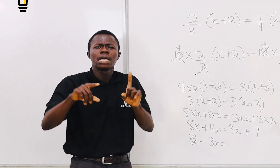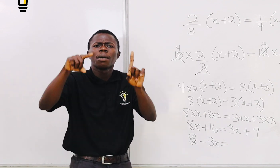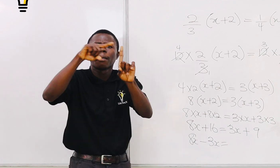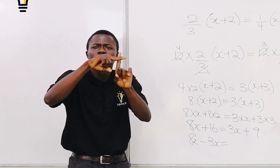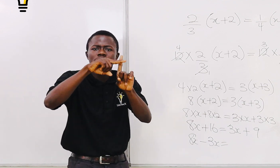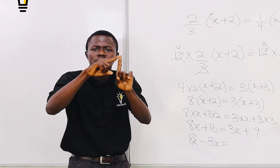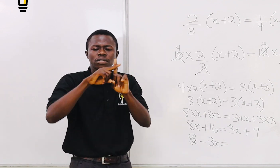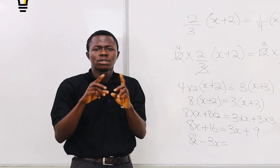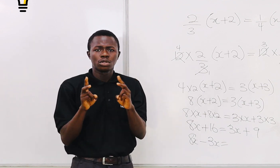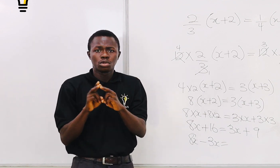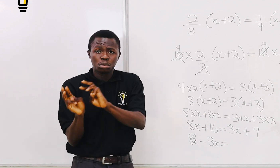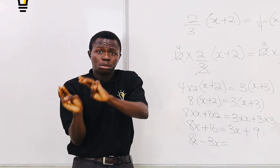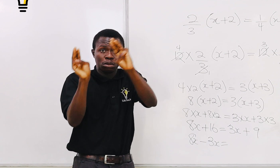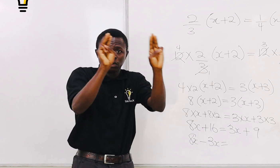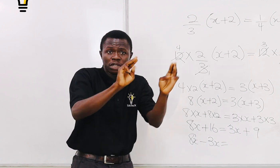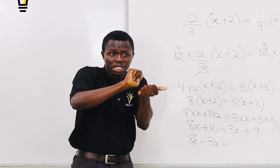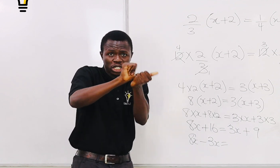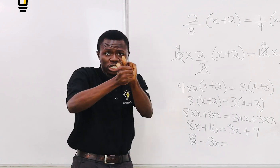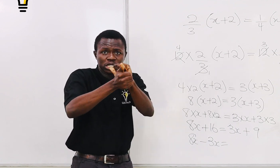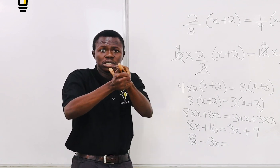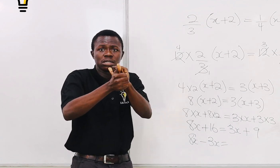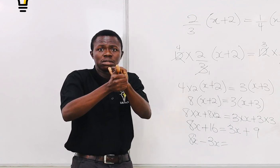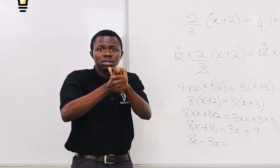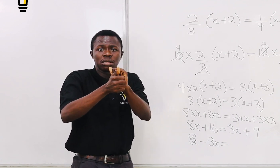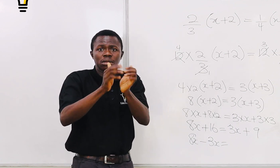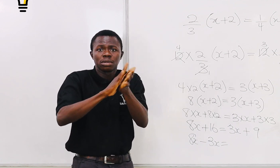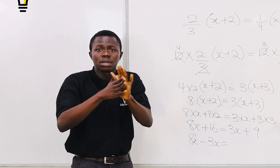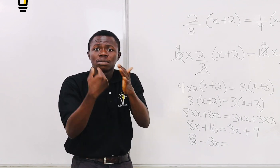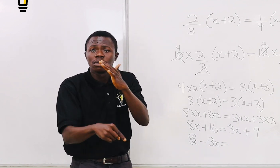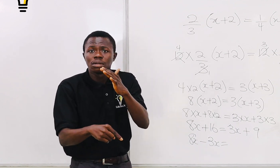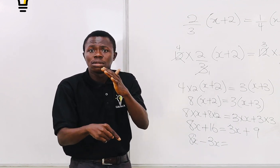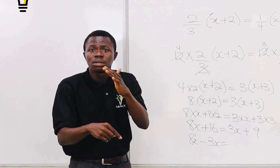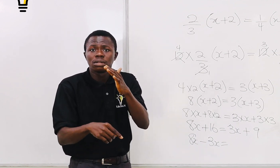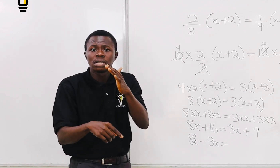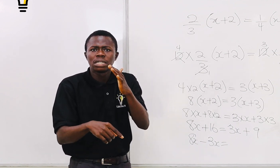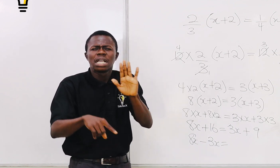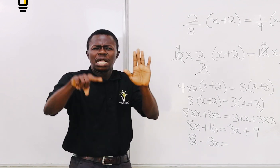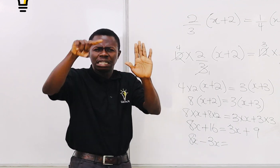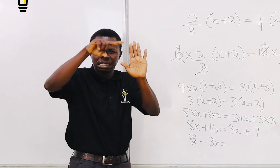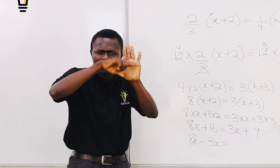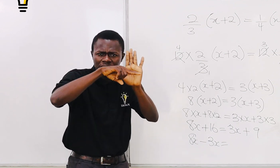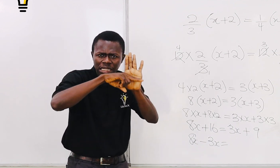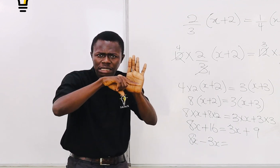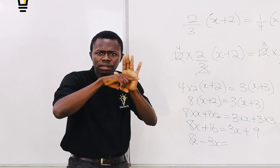is positive. So when it moves to the other side, it becomes, yes, it becomes